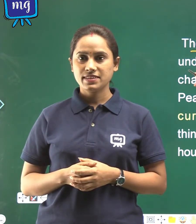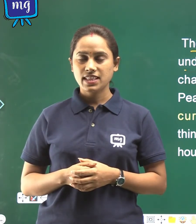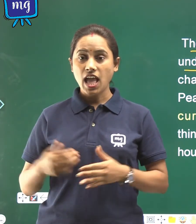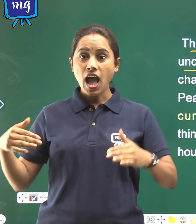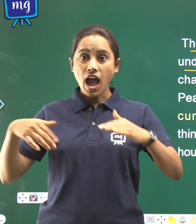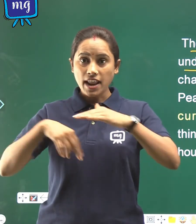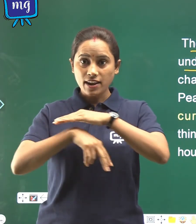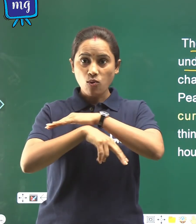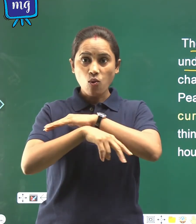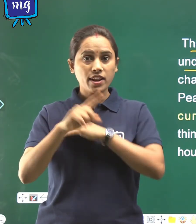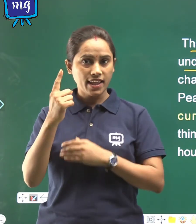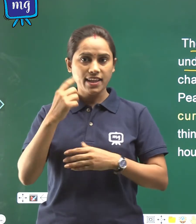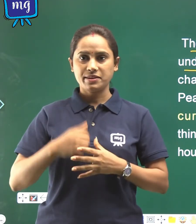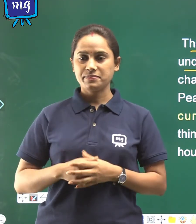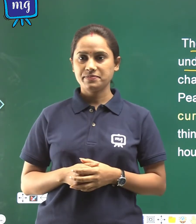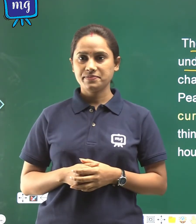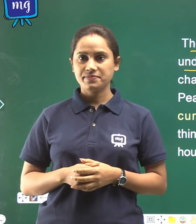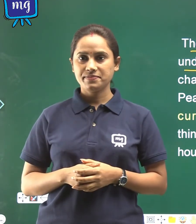undergone a